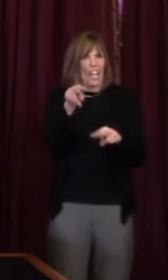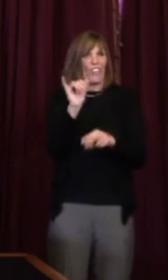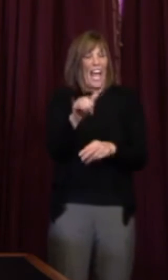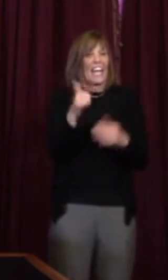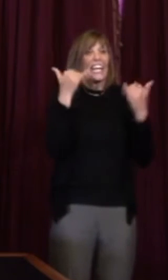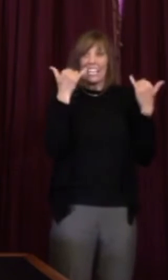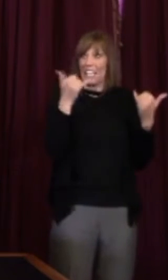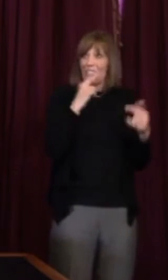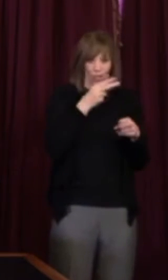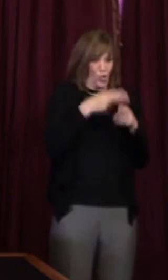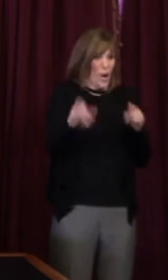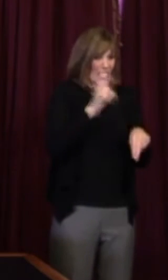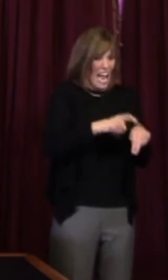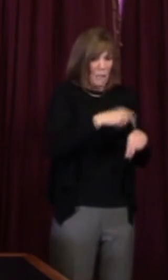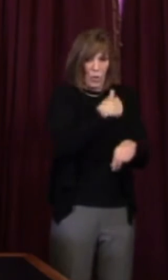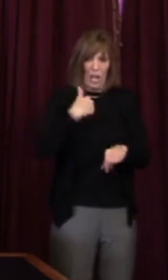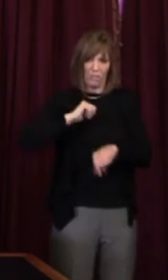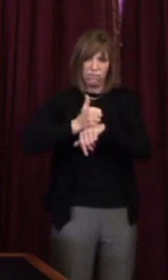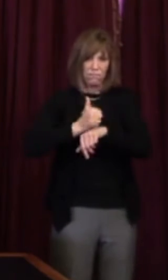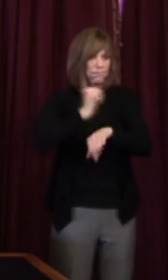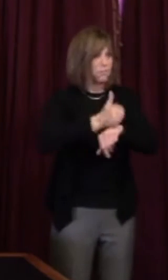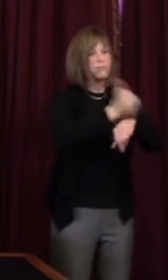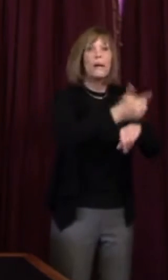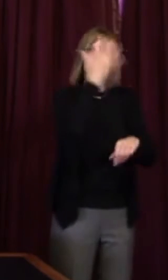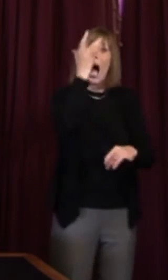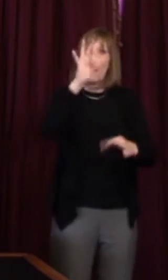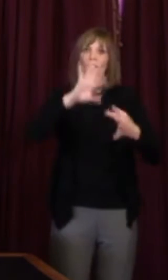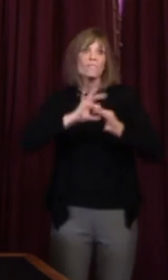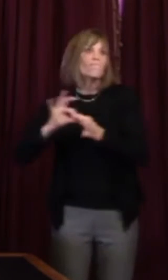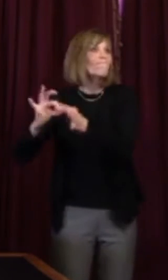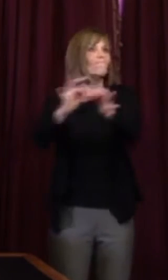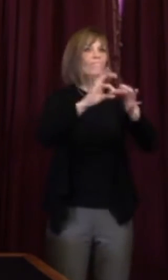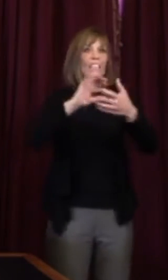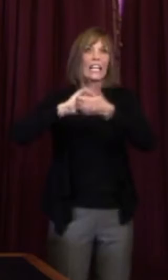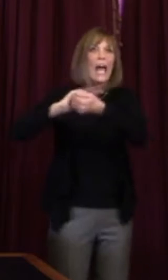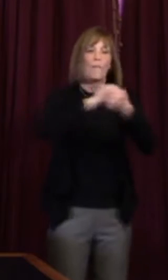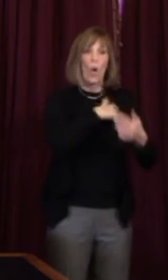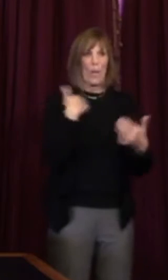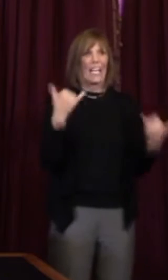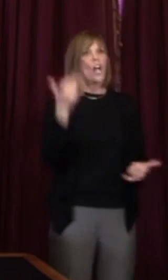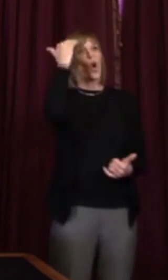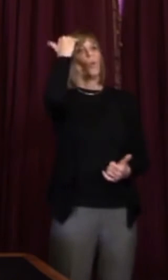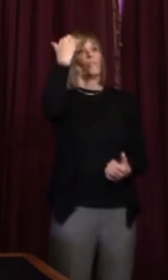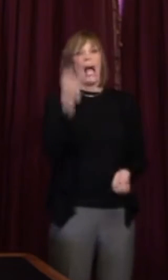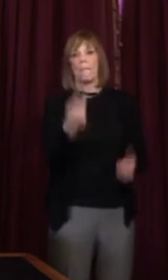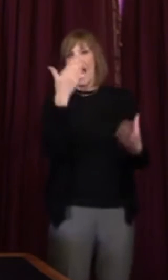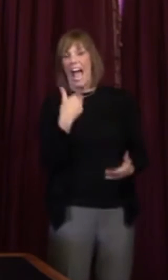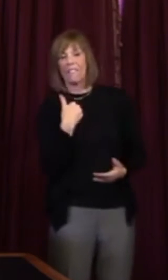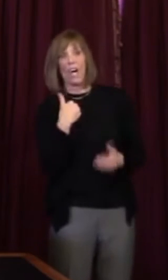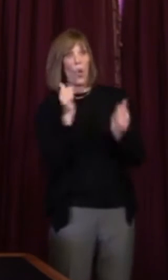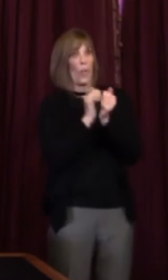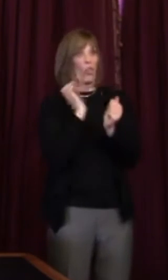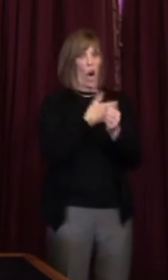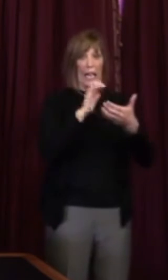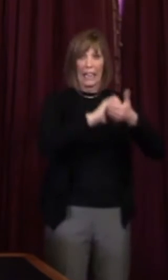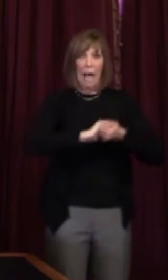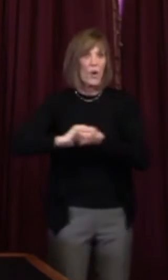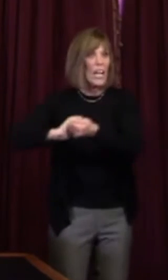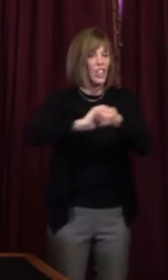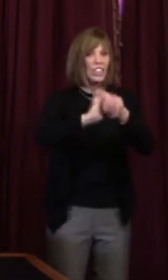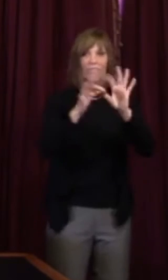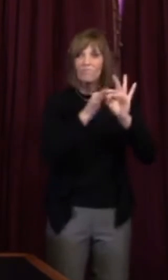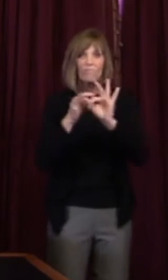In a relatively short time, because of the collaboration of our healthcare systems, we know that. Now, with the collaboration of our healthcare